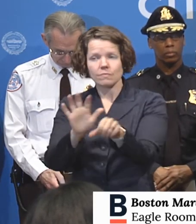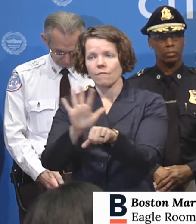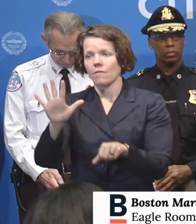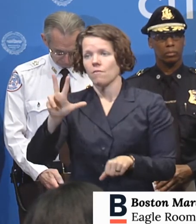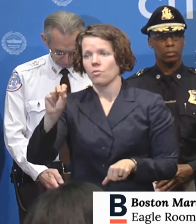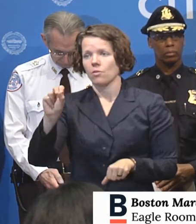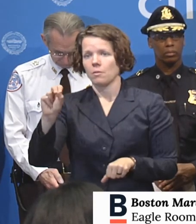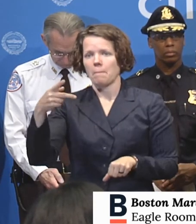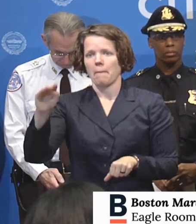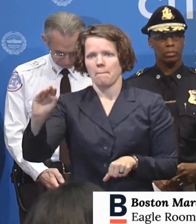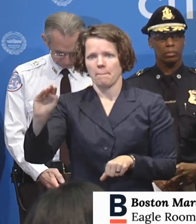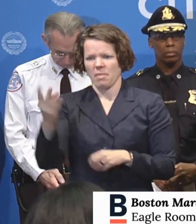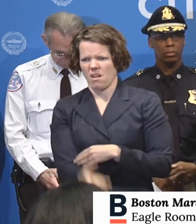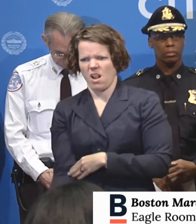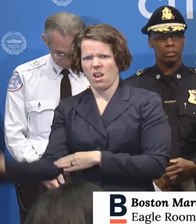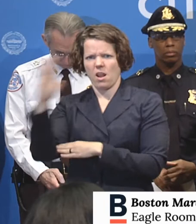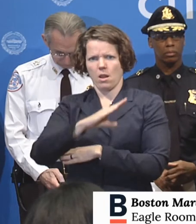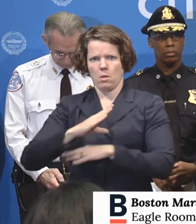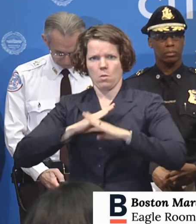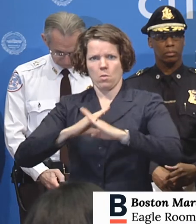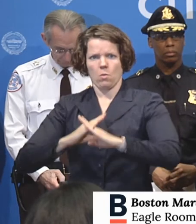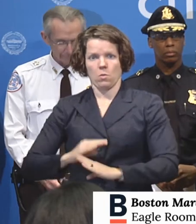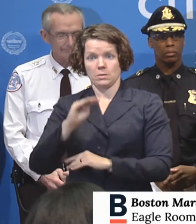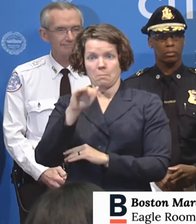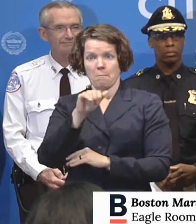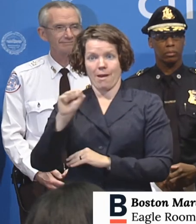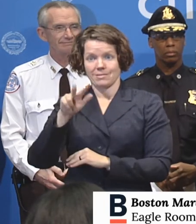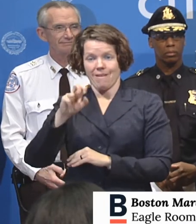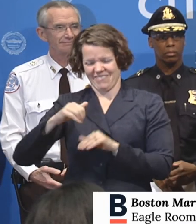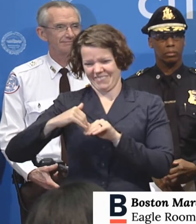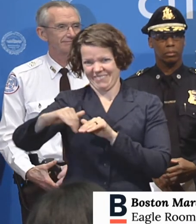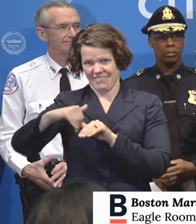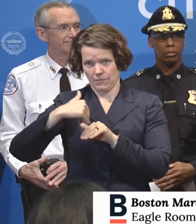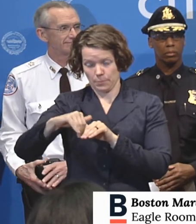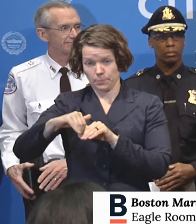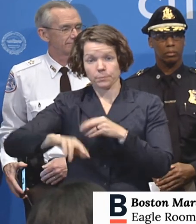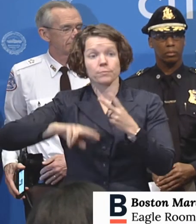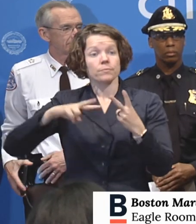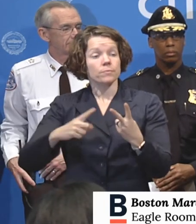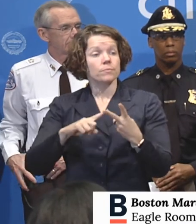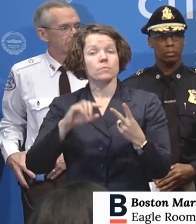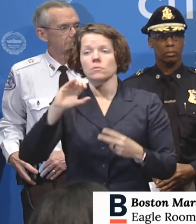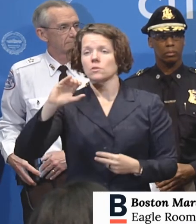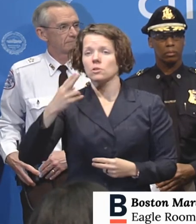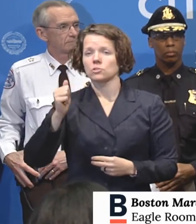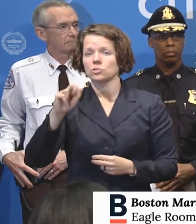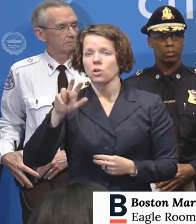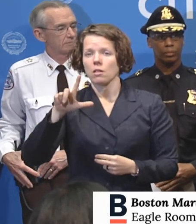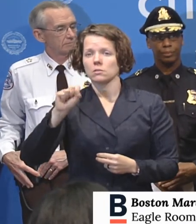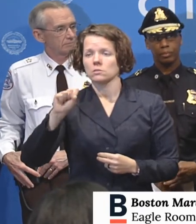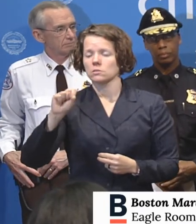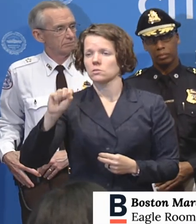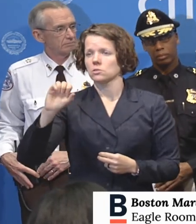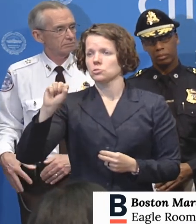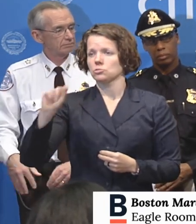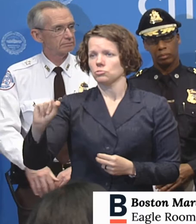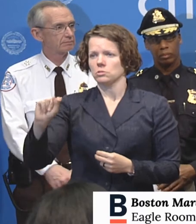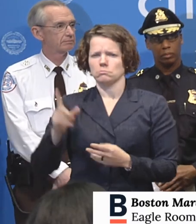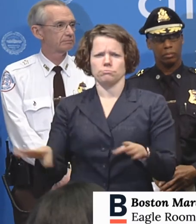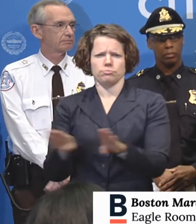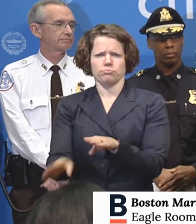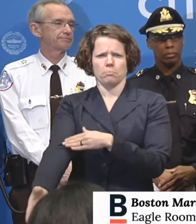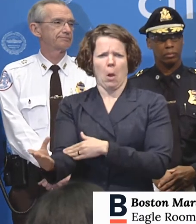p.m. As well, Charles Street will be closed very early as buses taking runners out